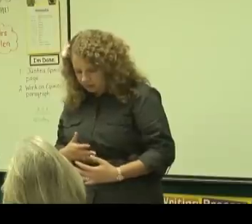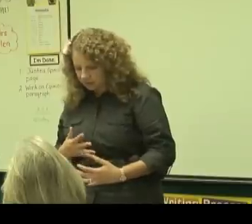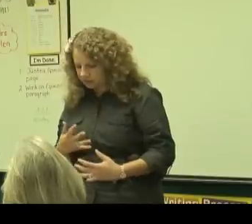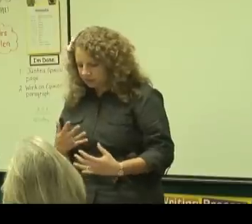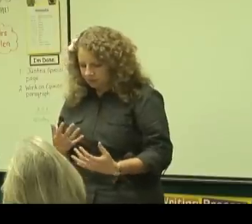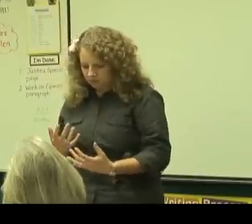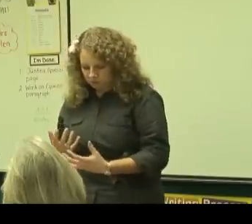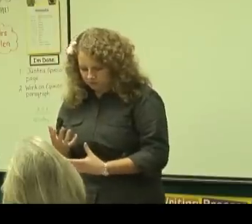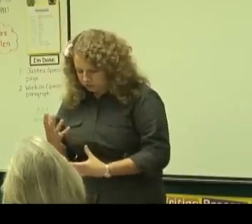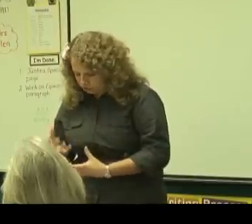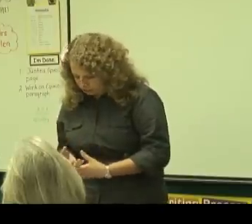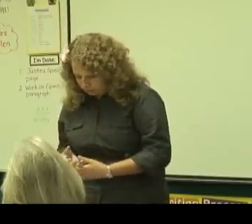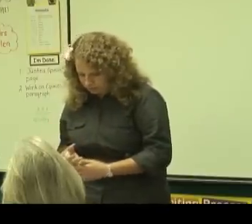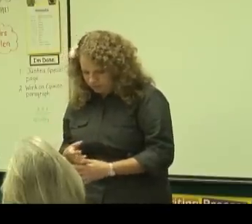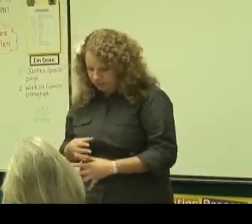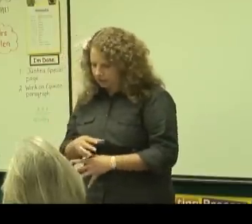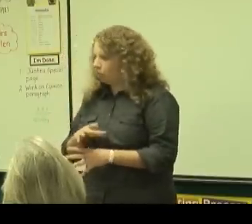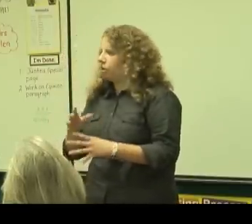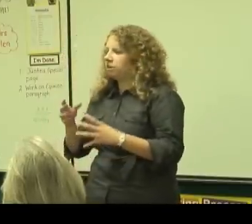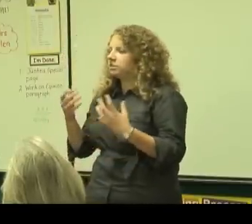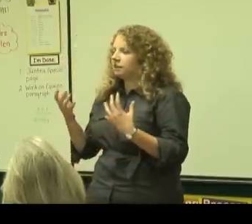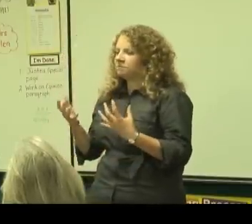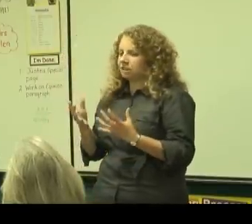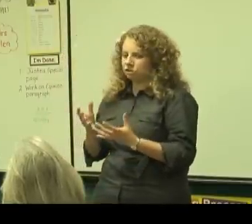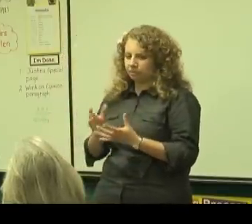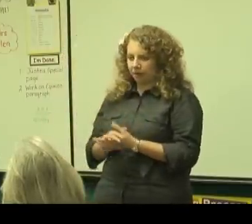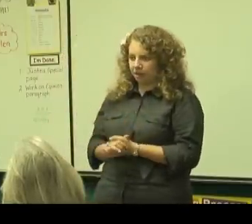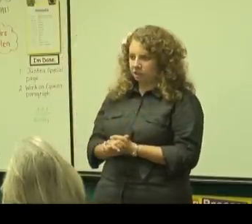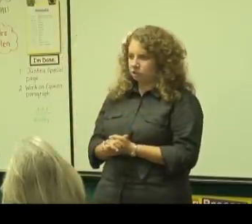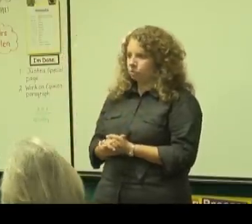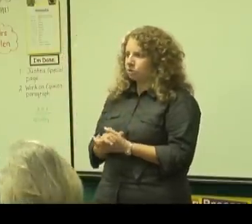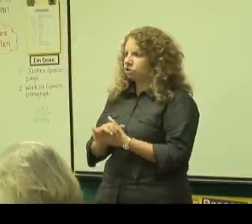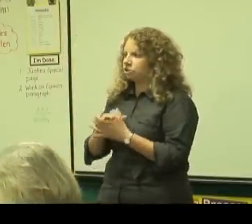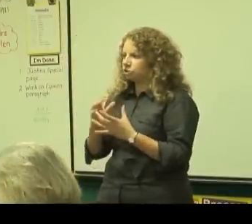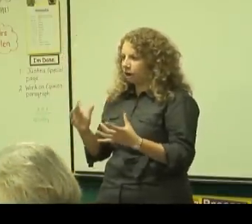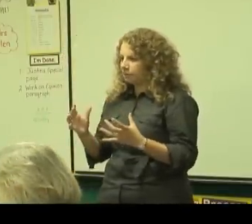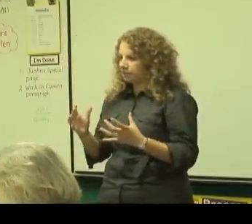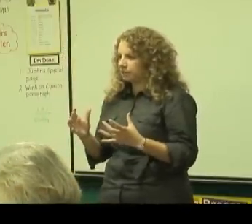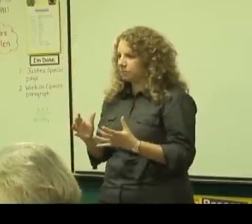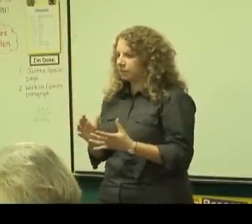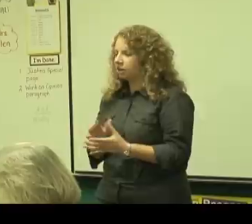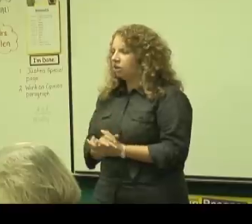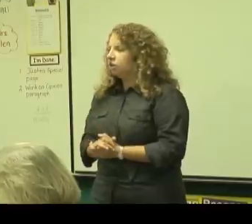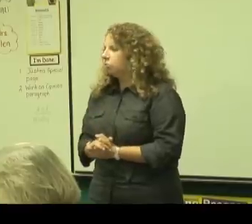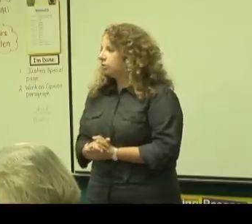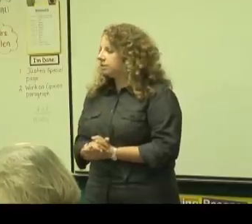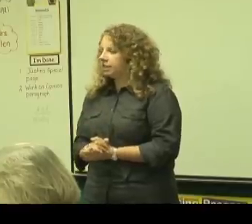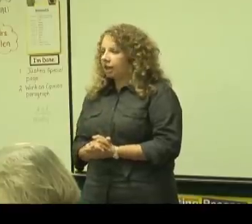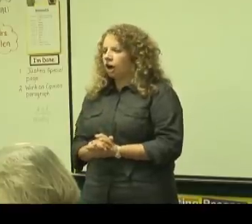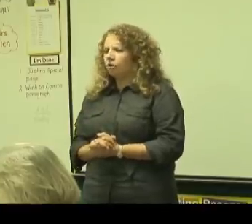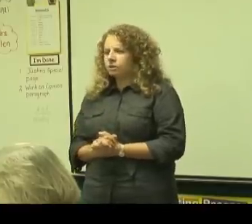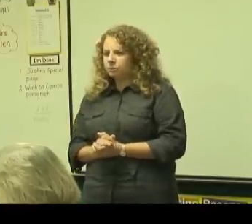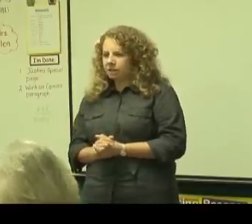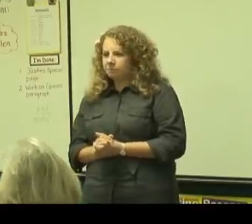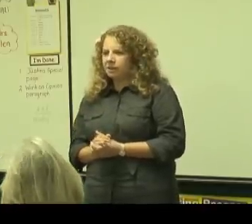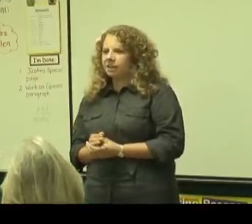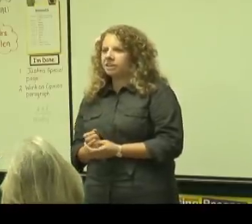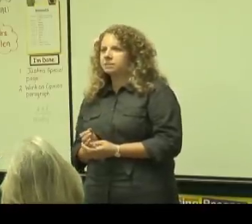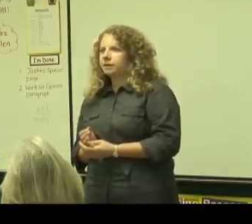something or the shape of it or some feature about it. So when you're describing something, we would say, oh, it's pretty big, it's about